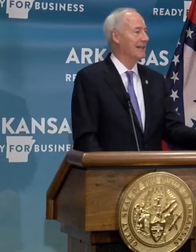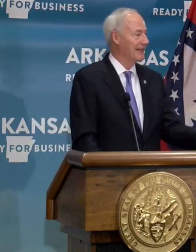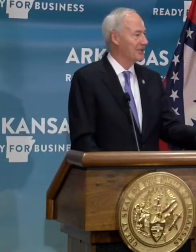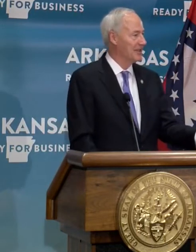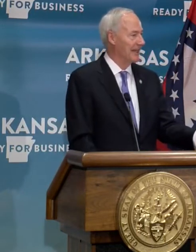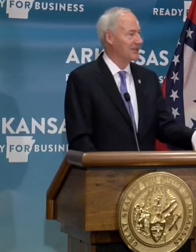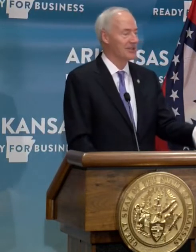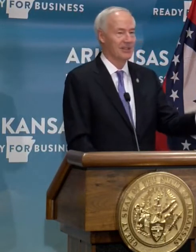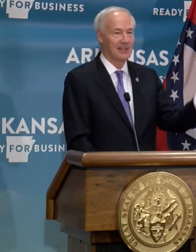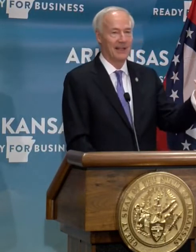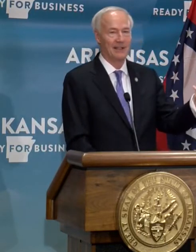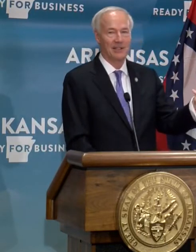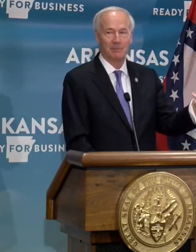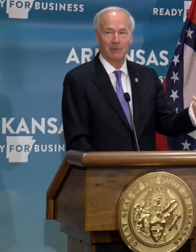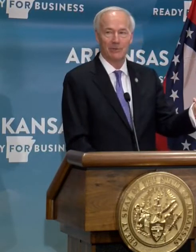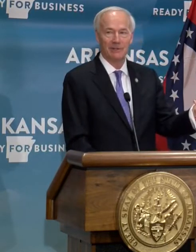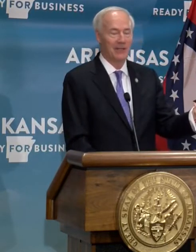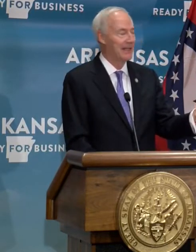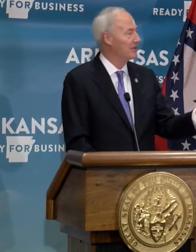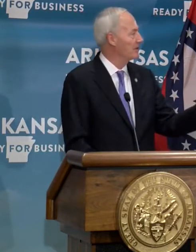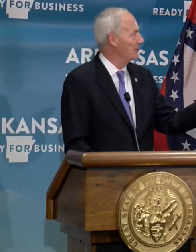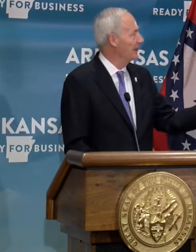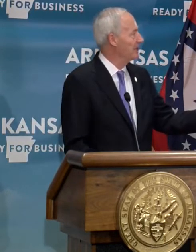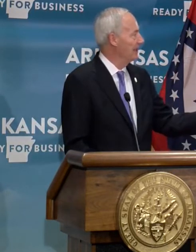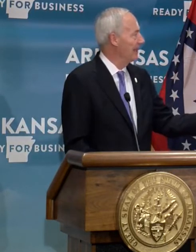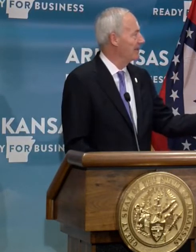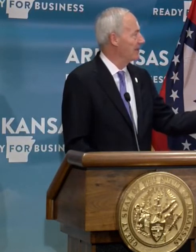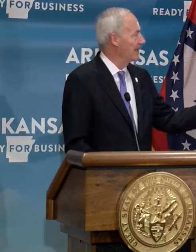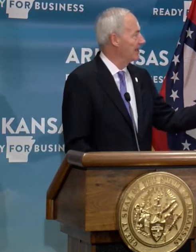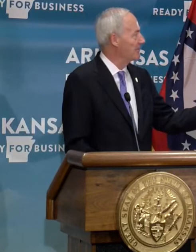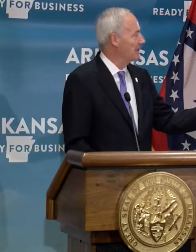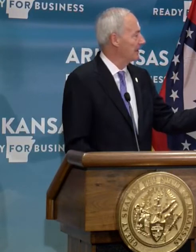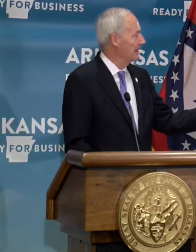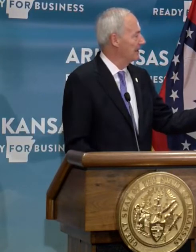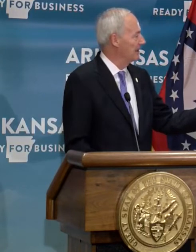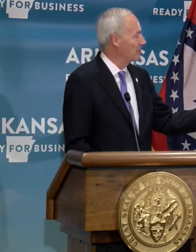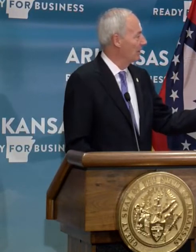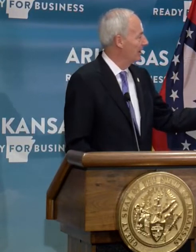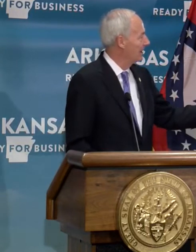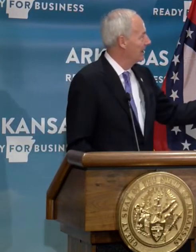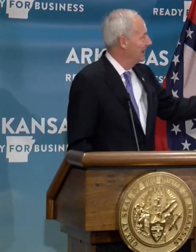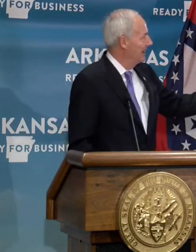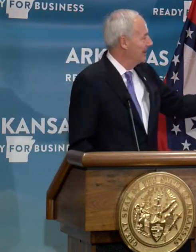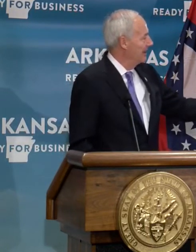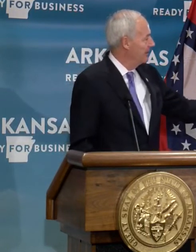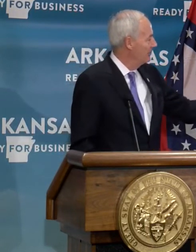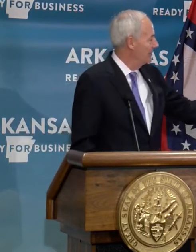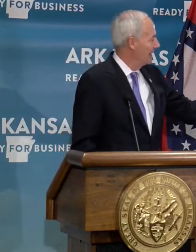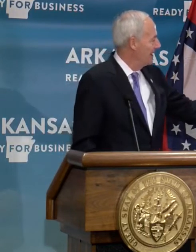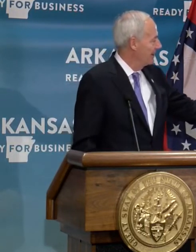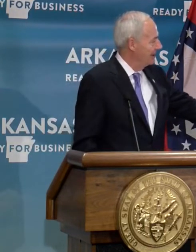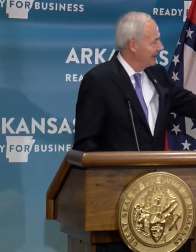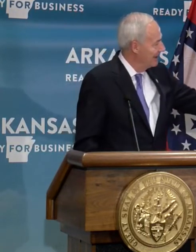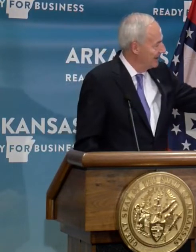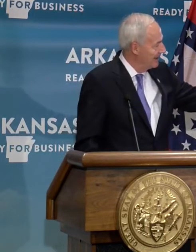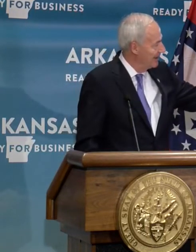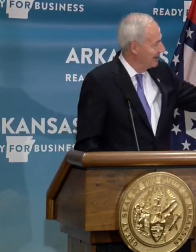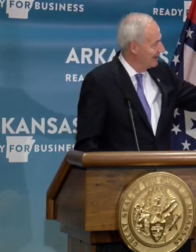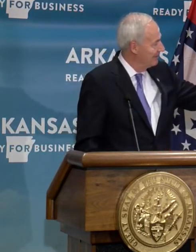course, right next to Texas, has had an explosion of cases. Louisiana's had an uptick lately as well, and yet in Union